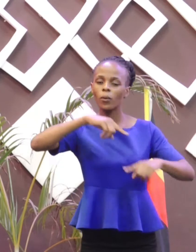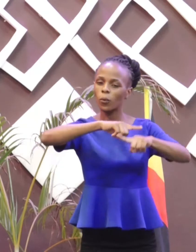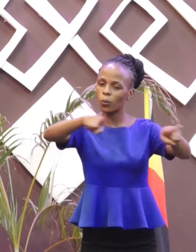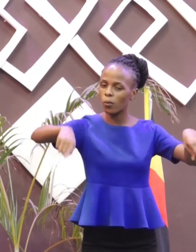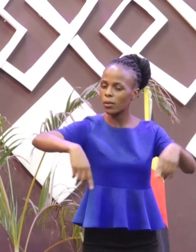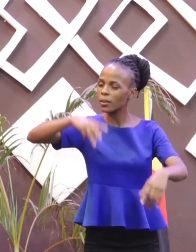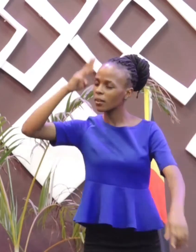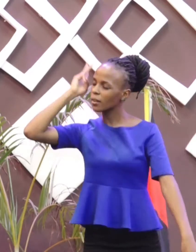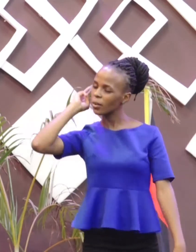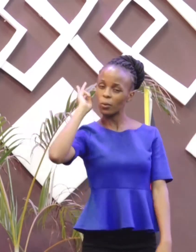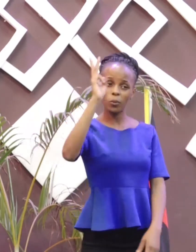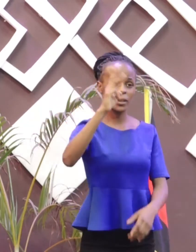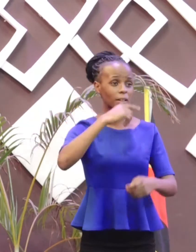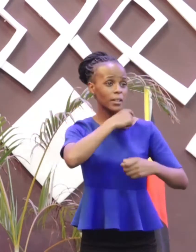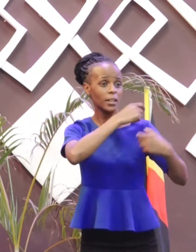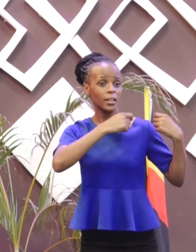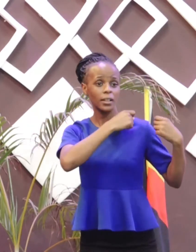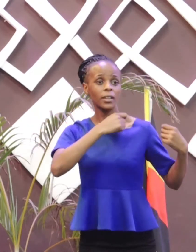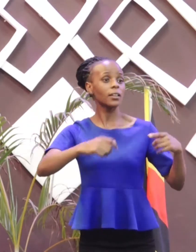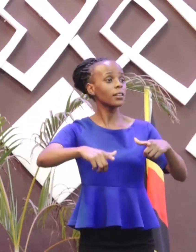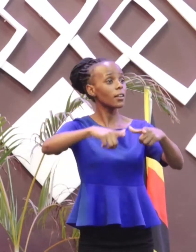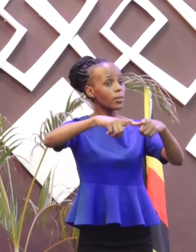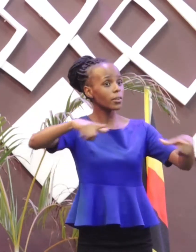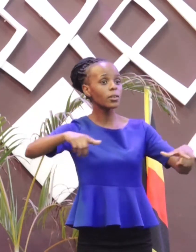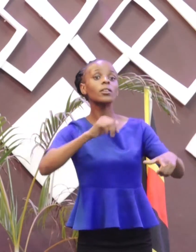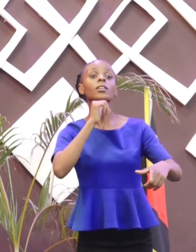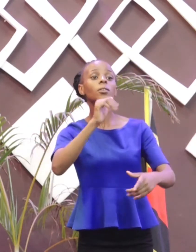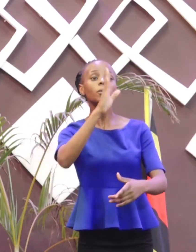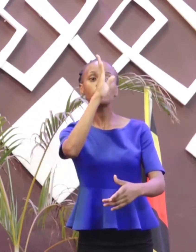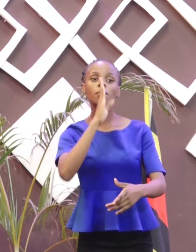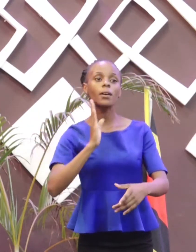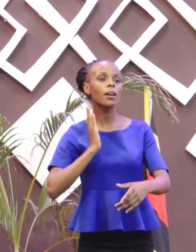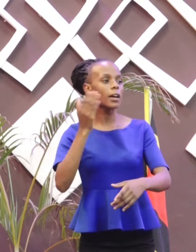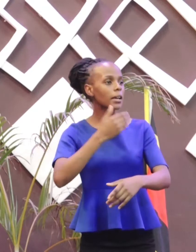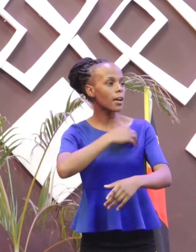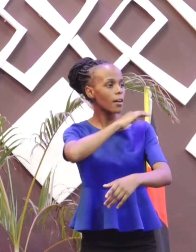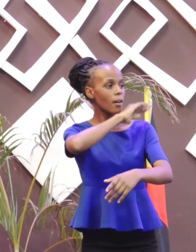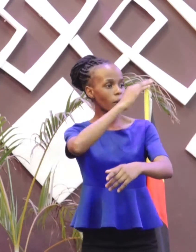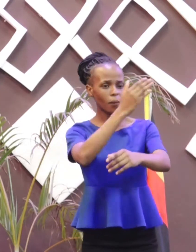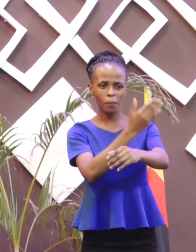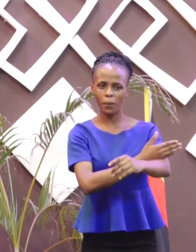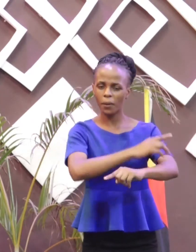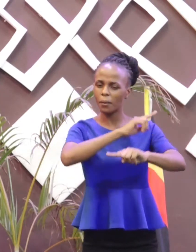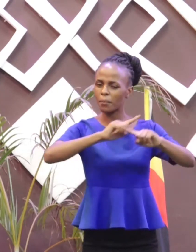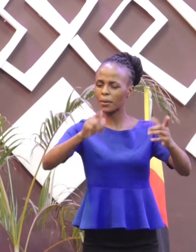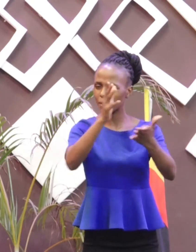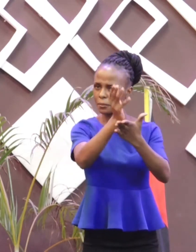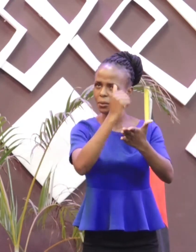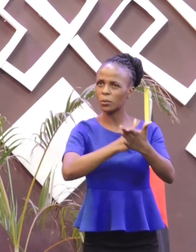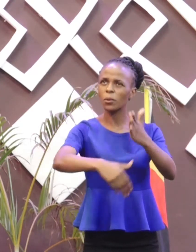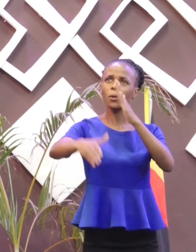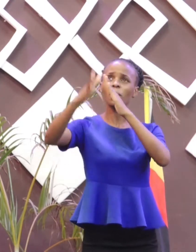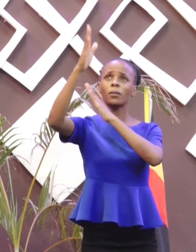the land not by our strength, but just because God gave it to us. Ne bagamba tugenda